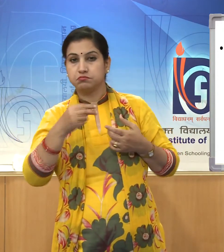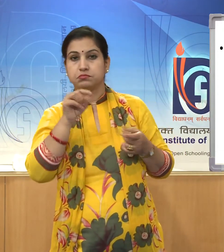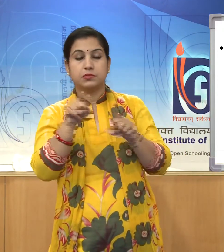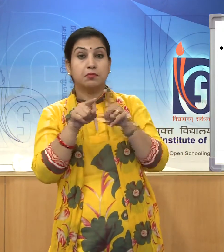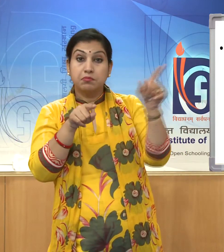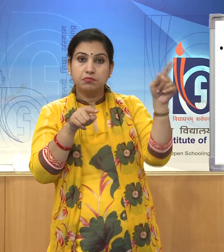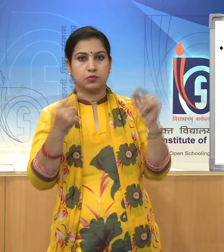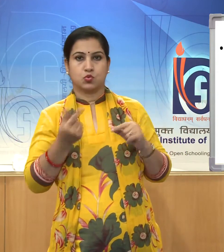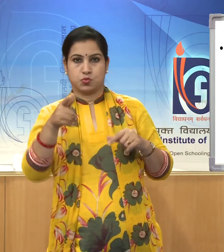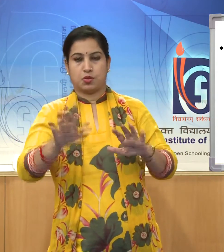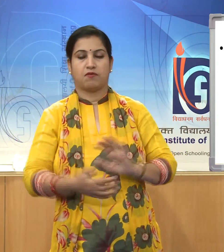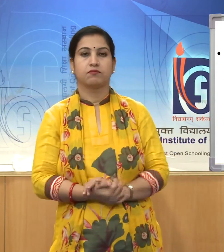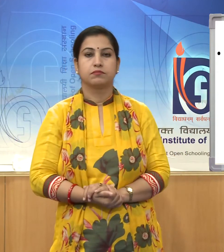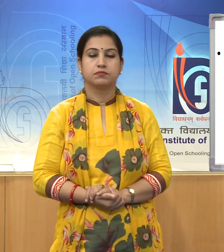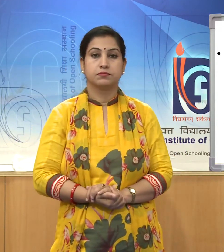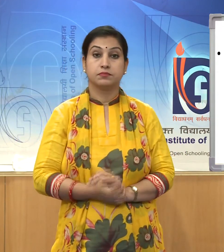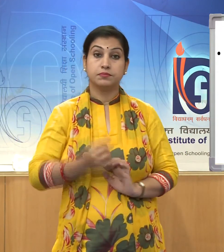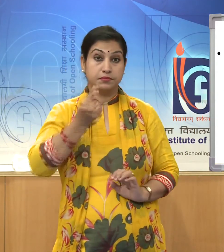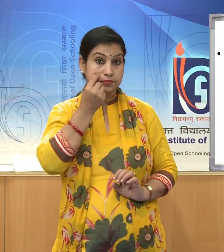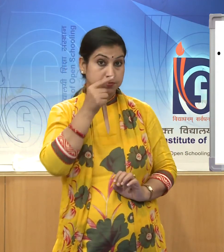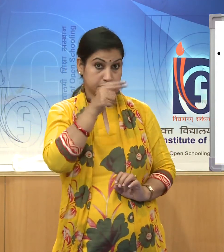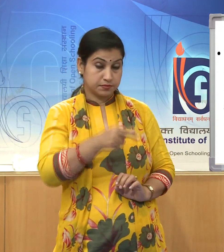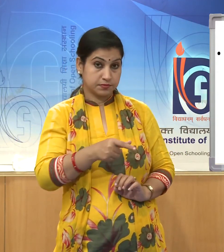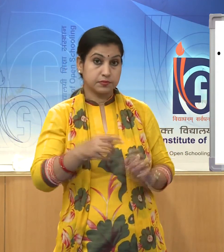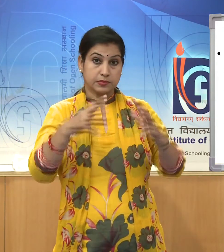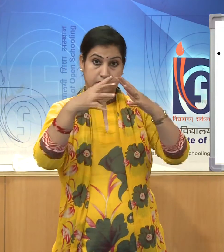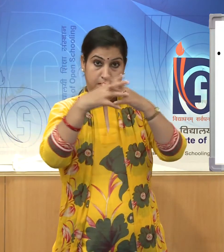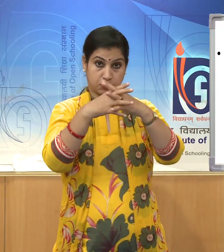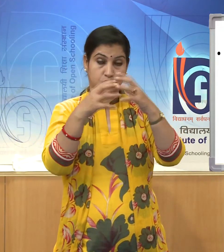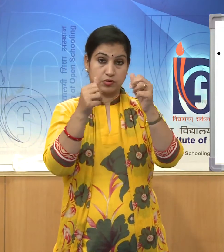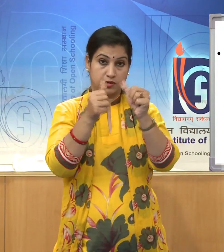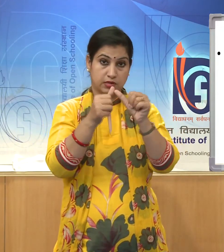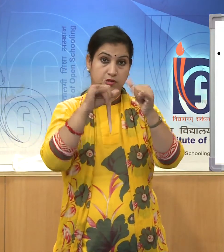Vasily Kandinsky